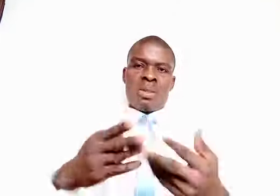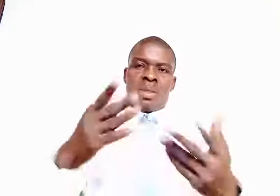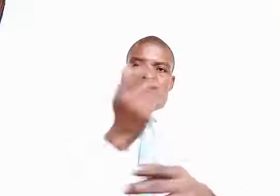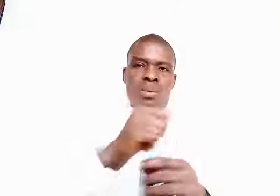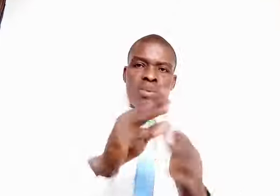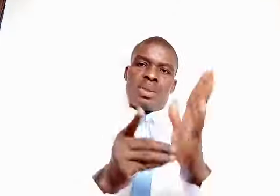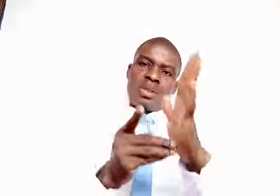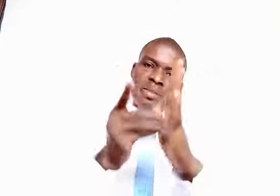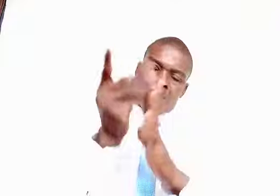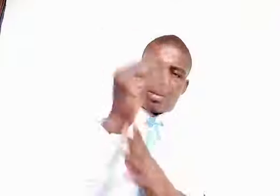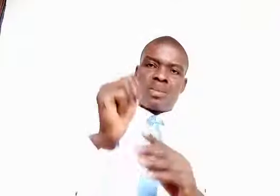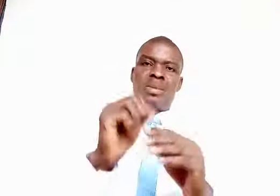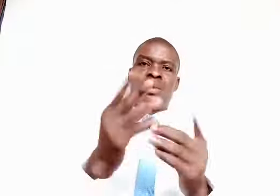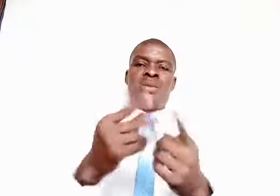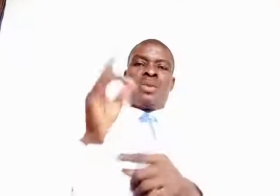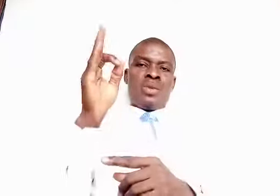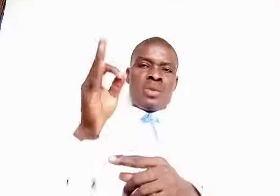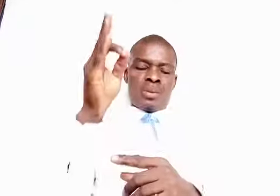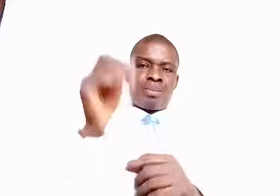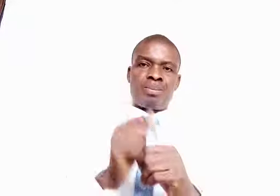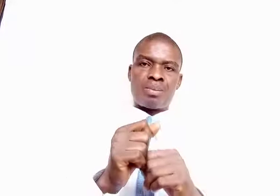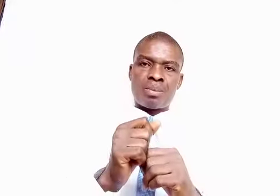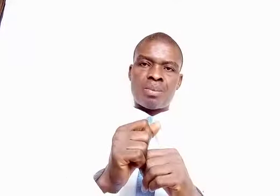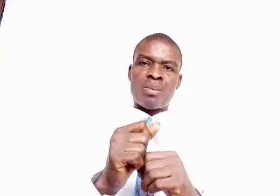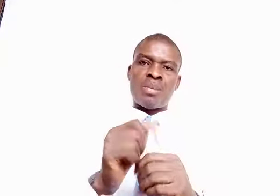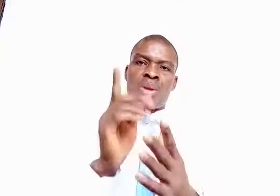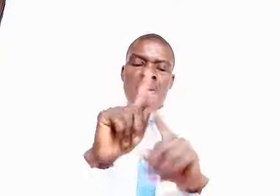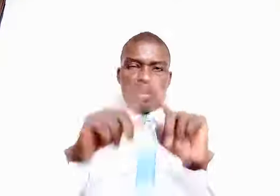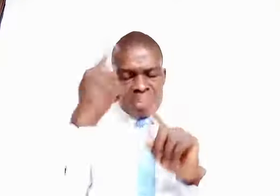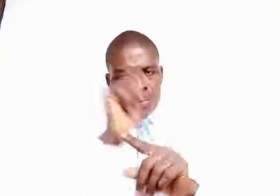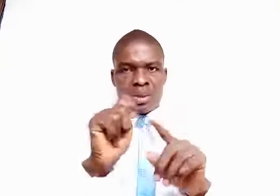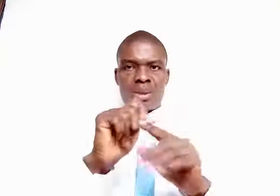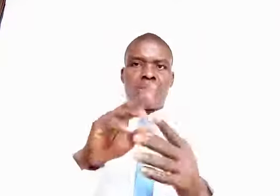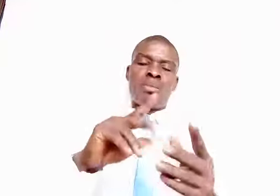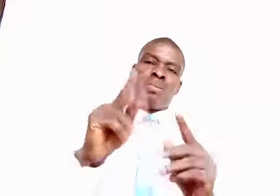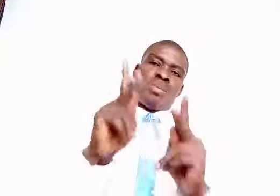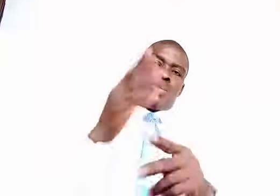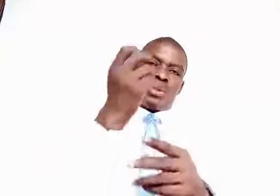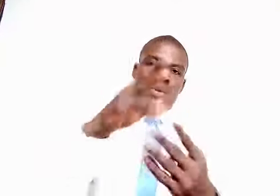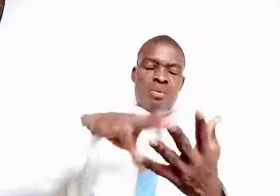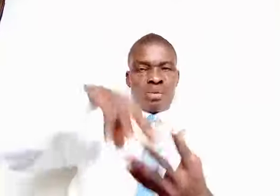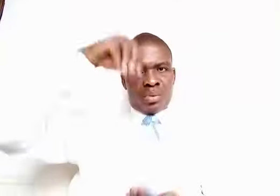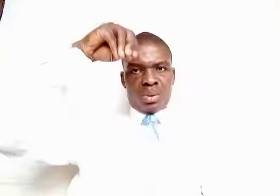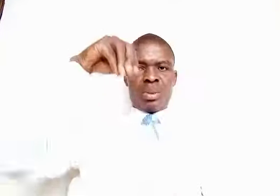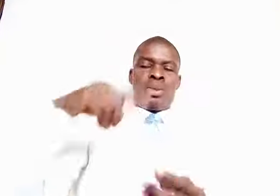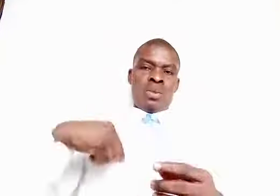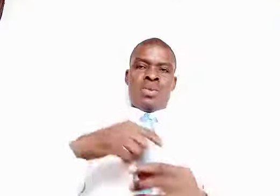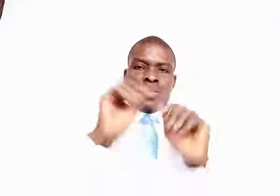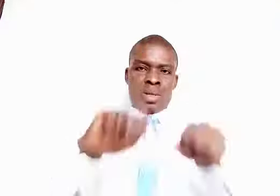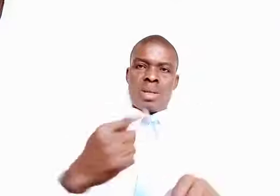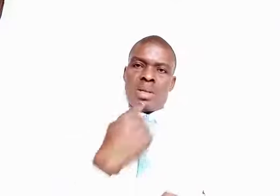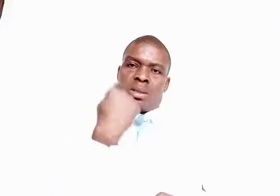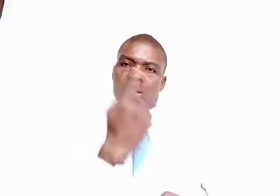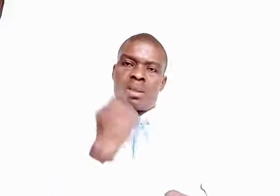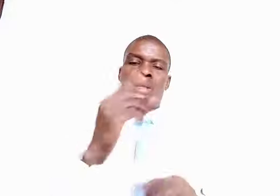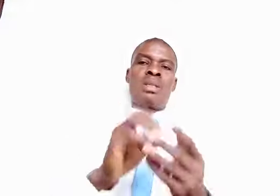defined in such a factual way. But for the purpose of study, we can say poetry uses